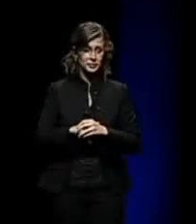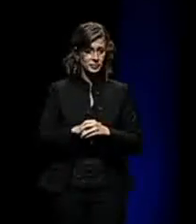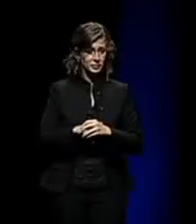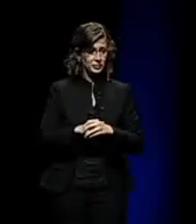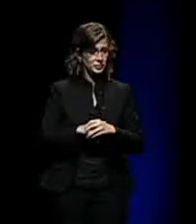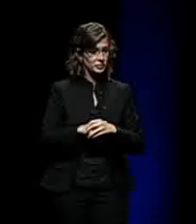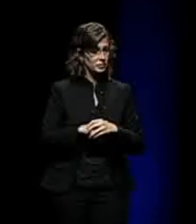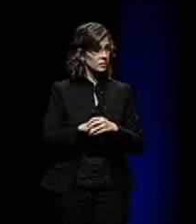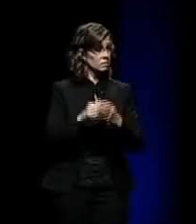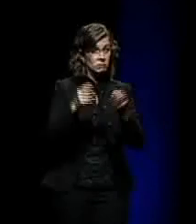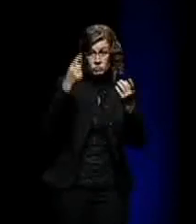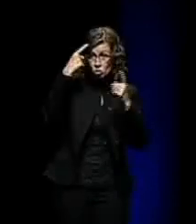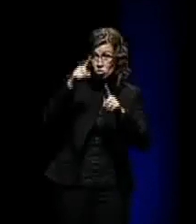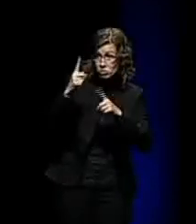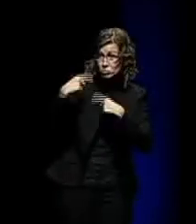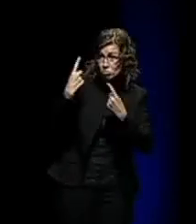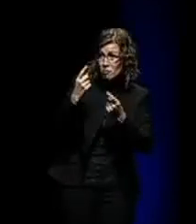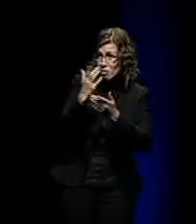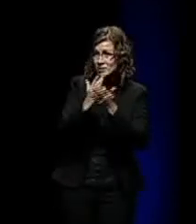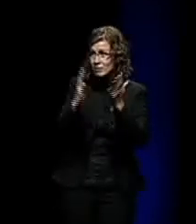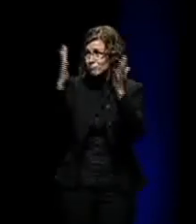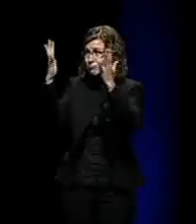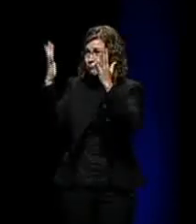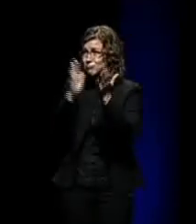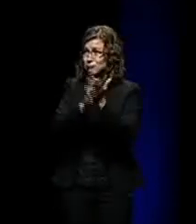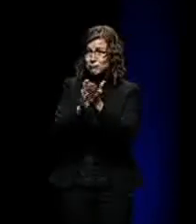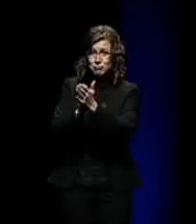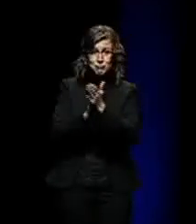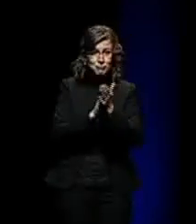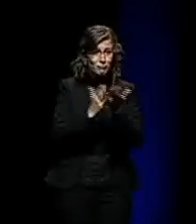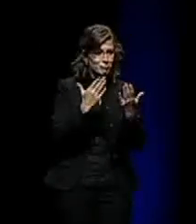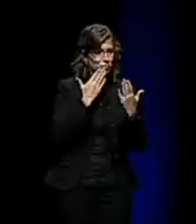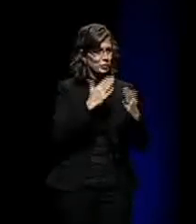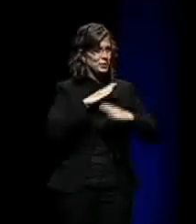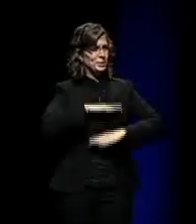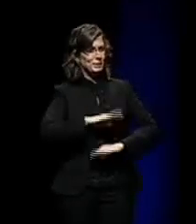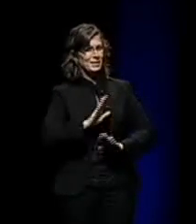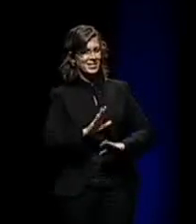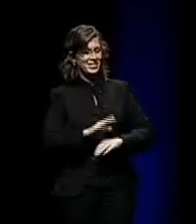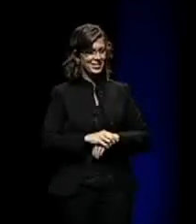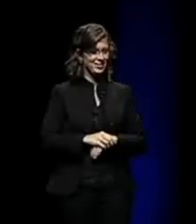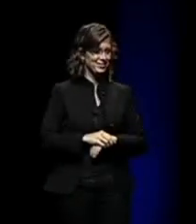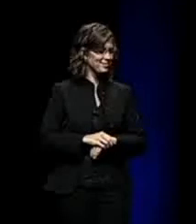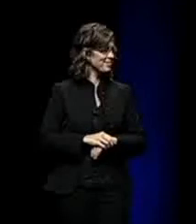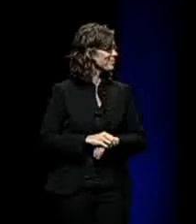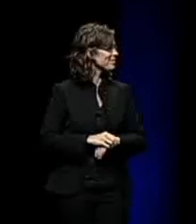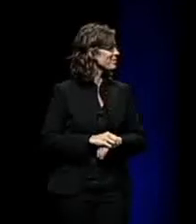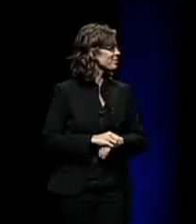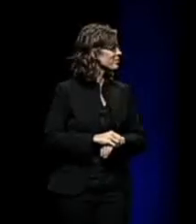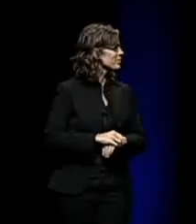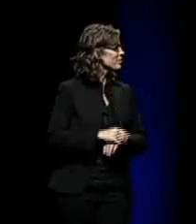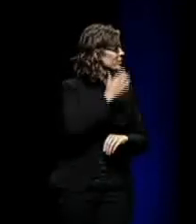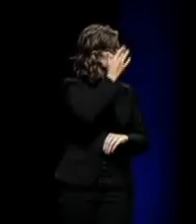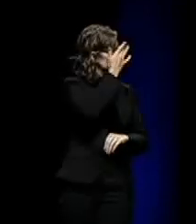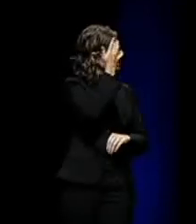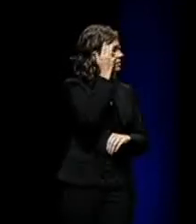You agree with those goals, by the way? I sort of got that feeling. Good. All right. So now, this